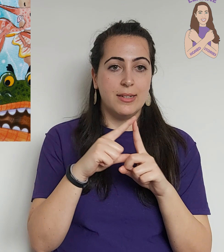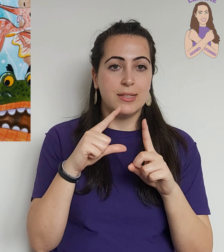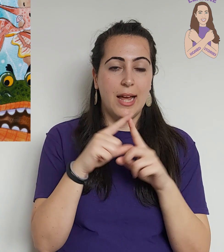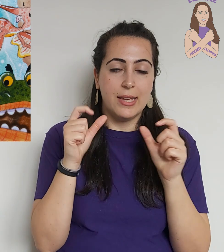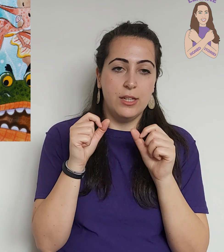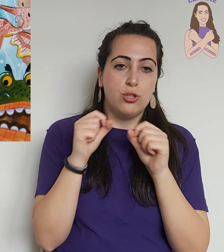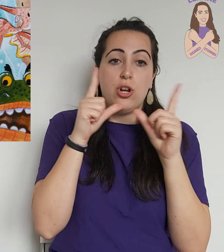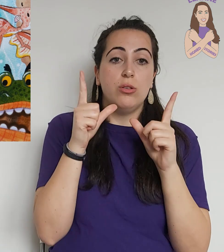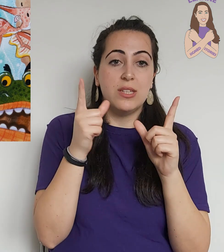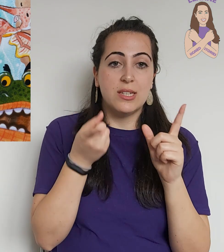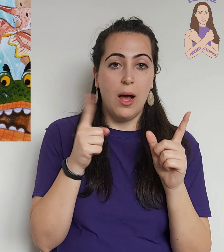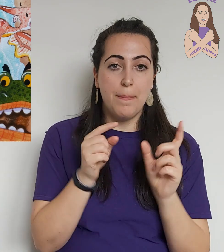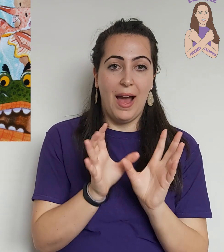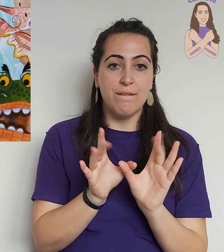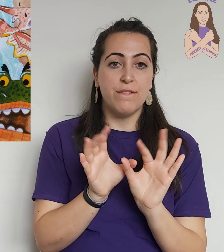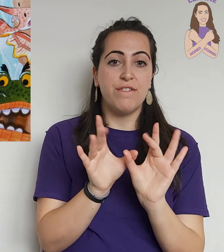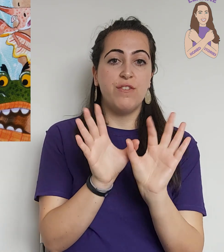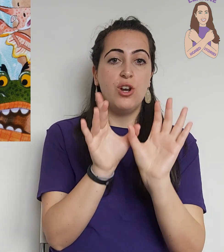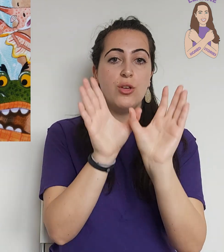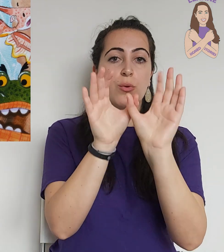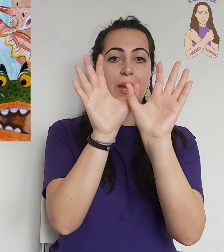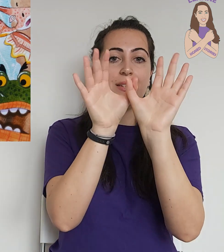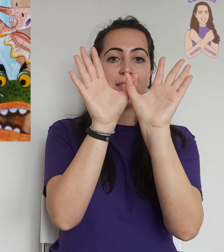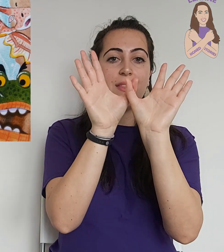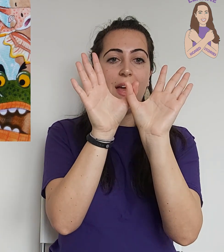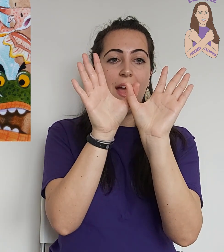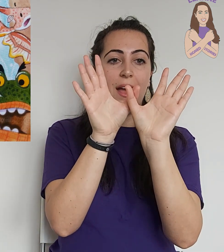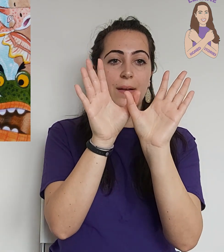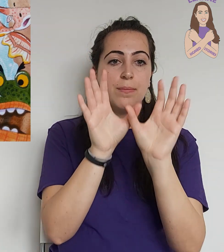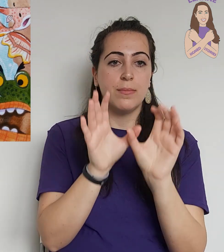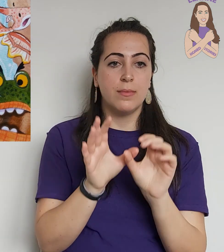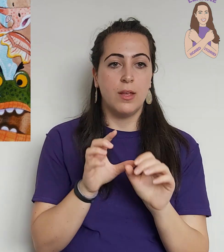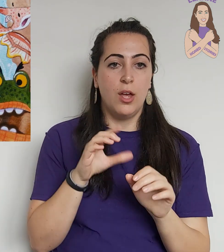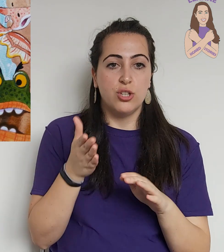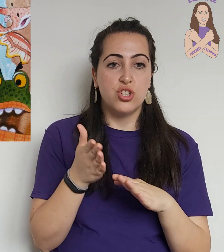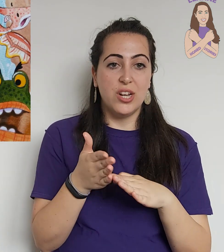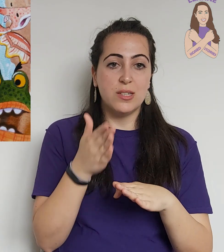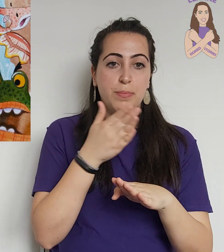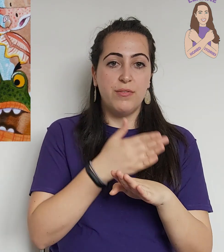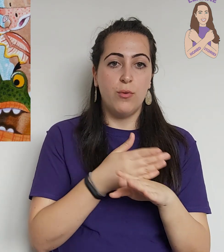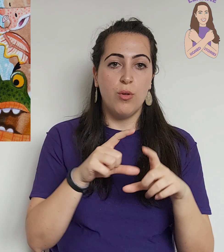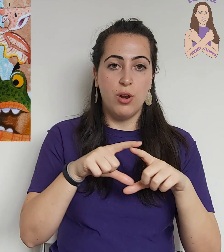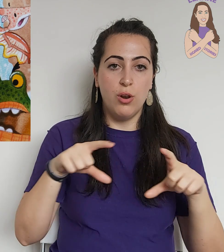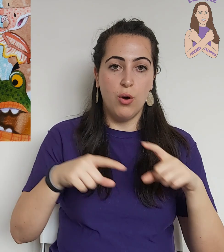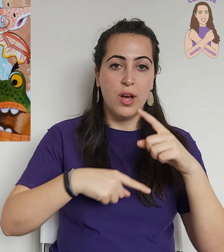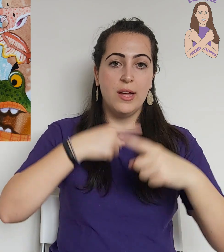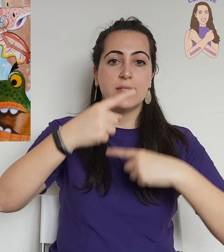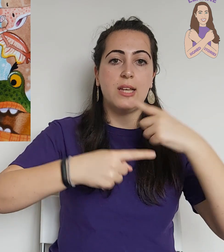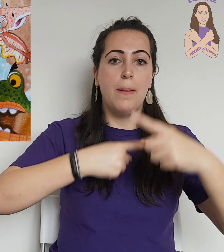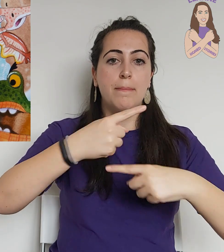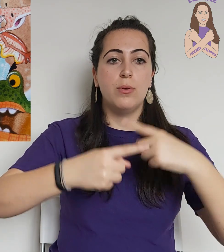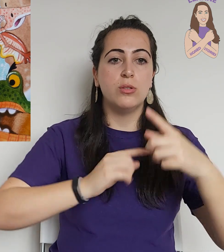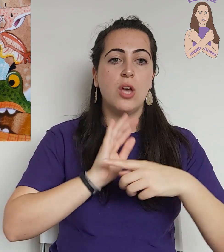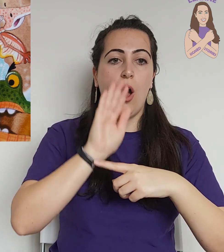Dachy jolted up and flew into the air, just before the log tumbled over